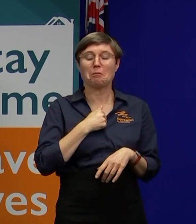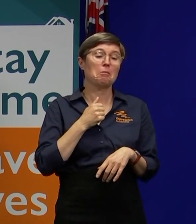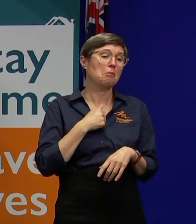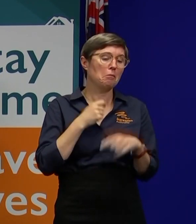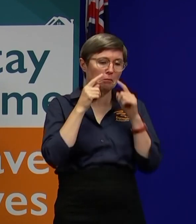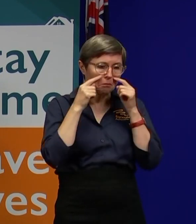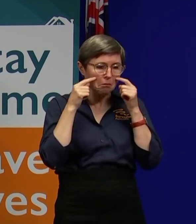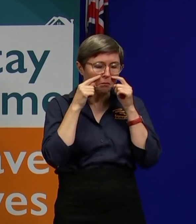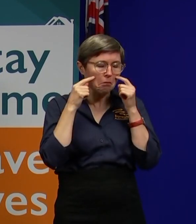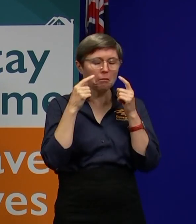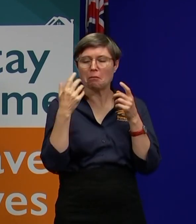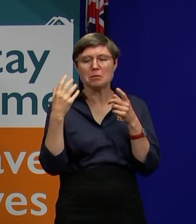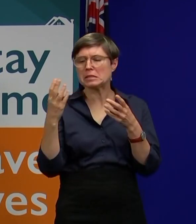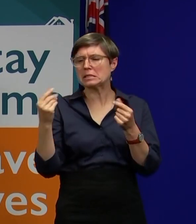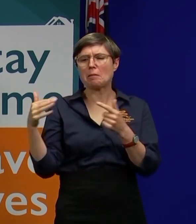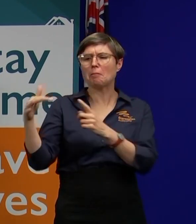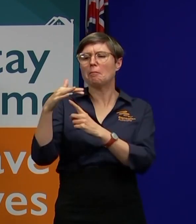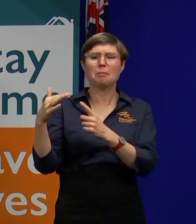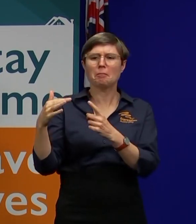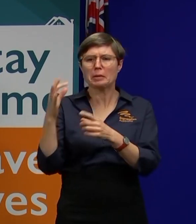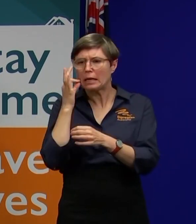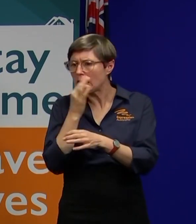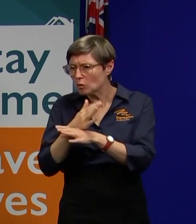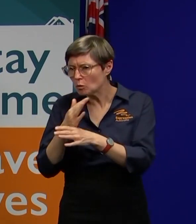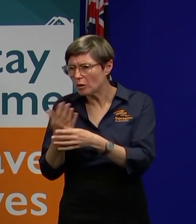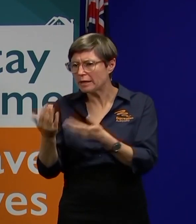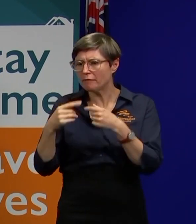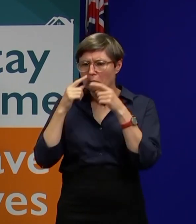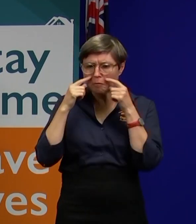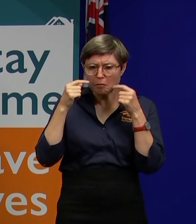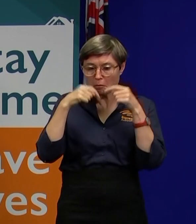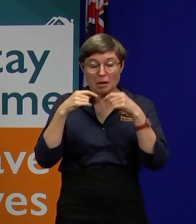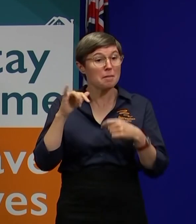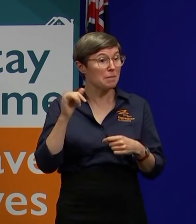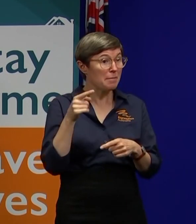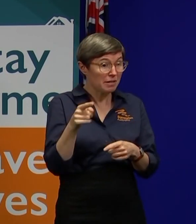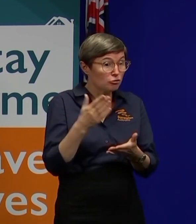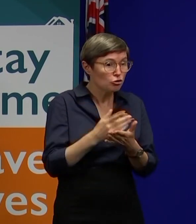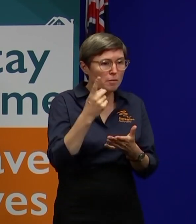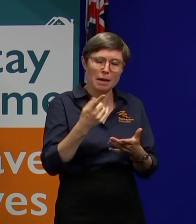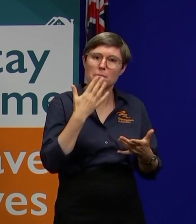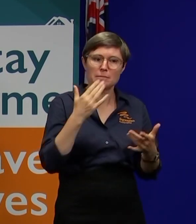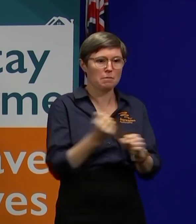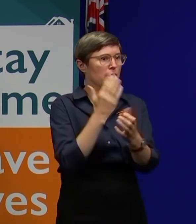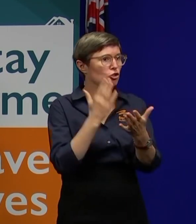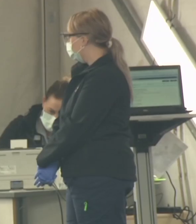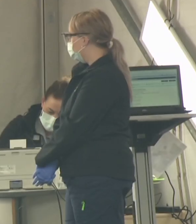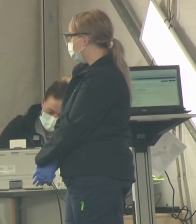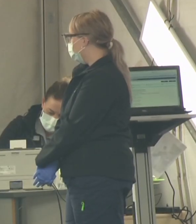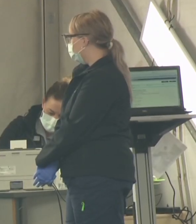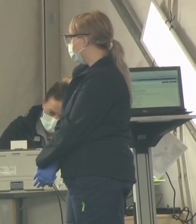rhinitis, you know, I'm reacting to something in the environment or in the garden. Well, maybe you are, but please go and get tested if you've got mild